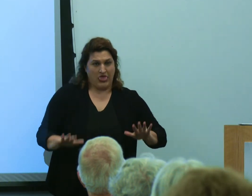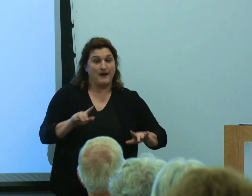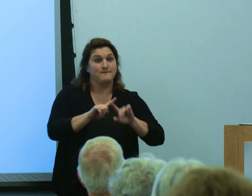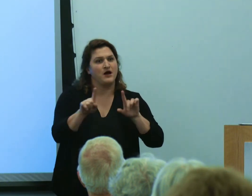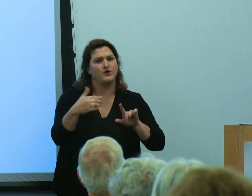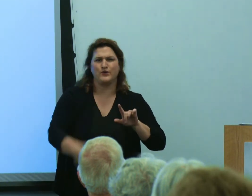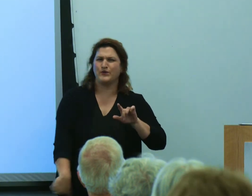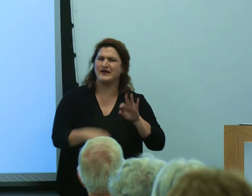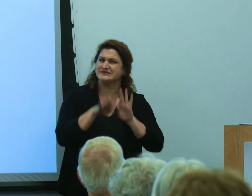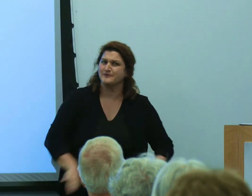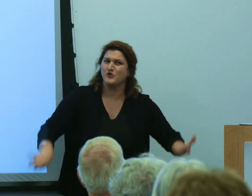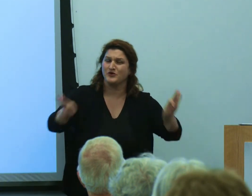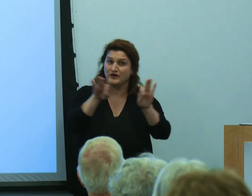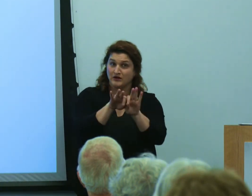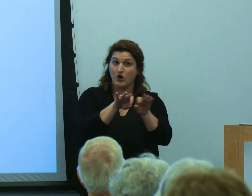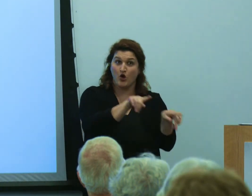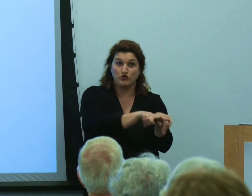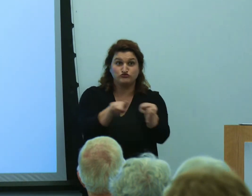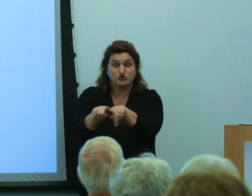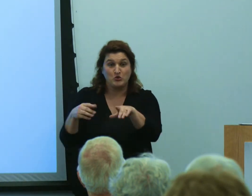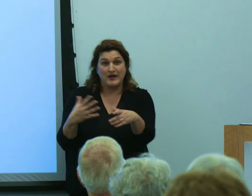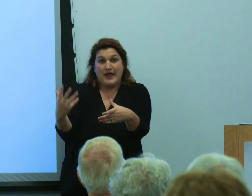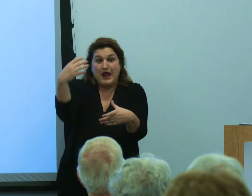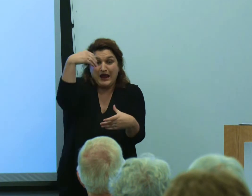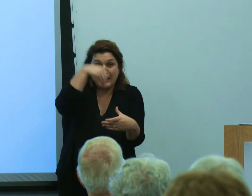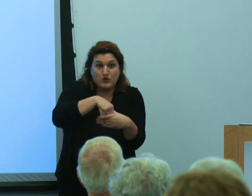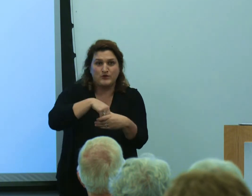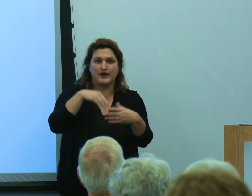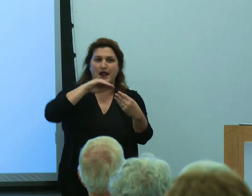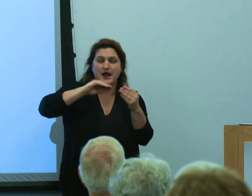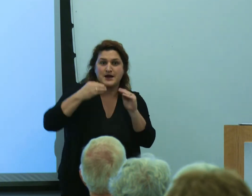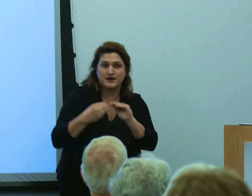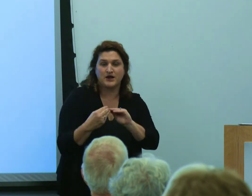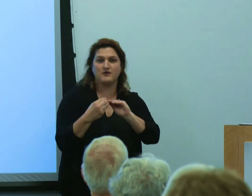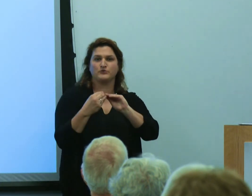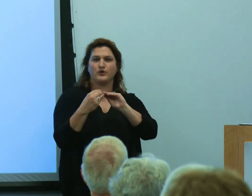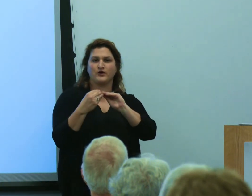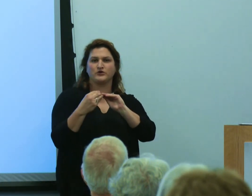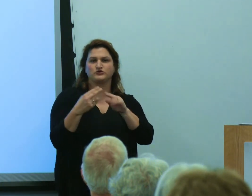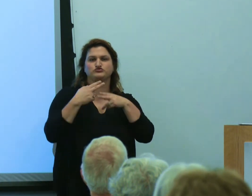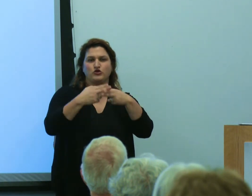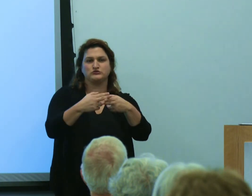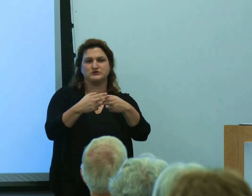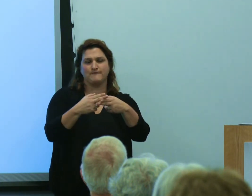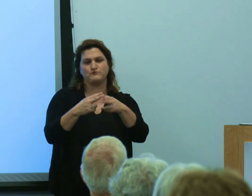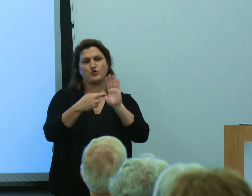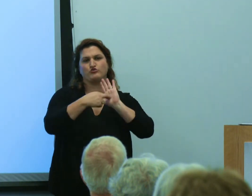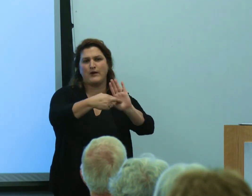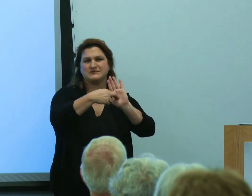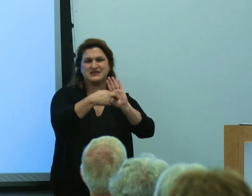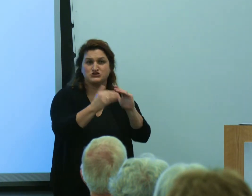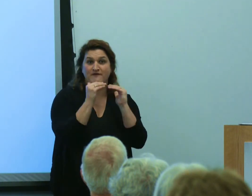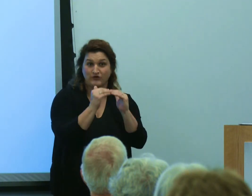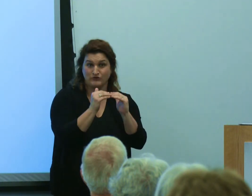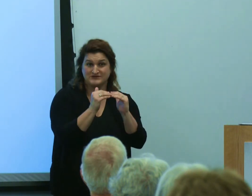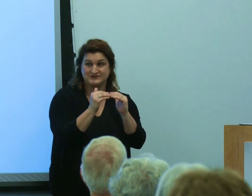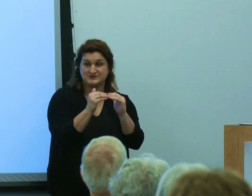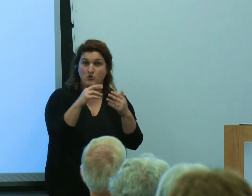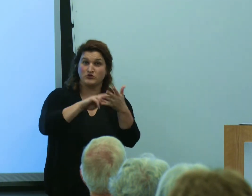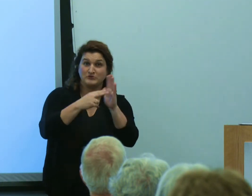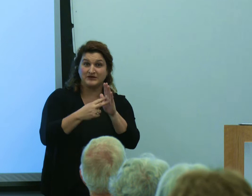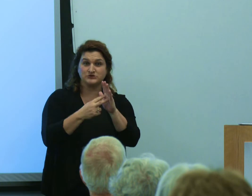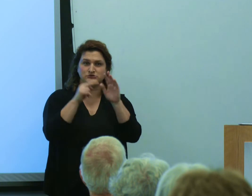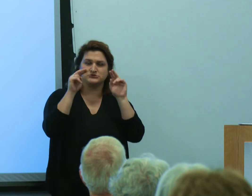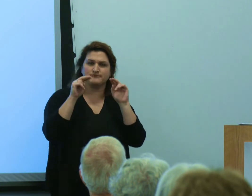important. Also, it included a metric called Representational Fairness, where you look at the 10 years, and you have a metric for